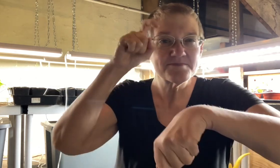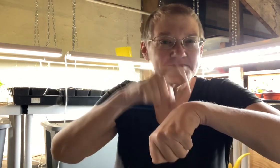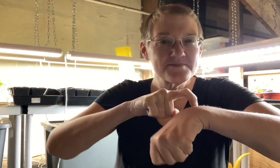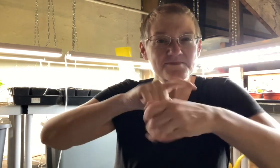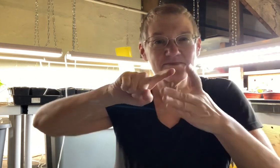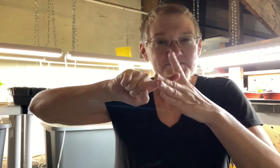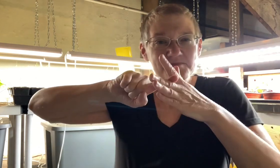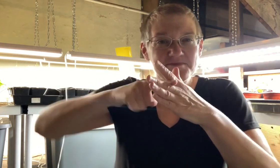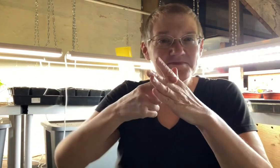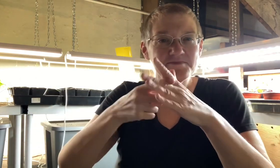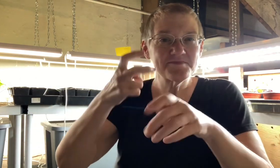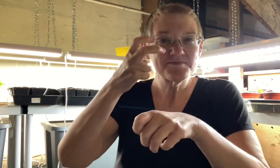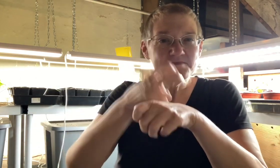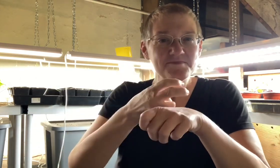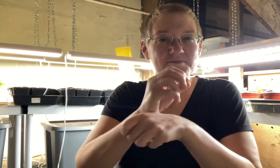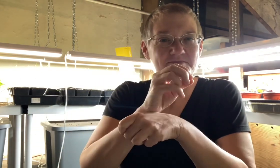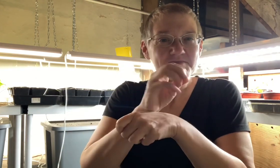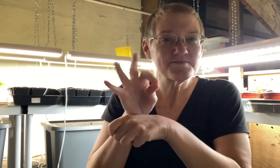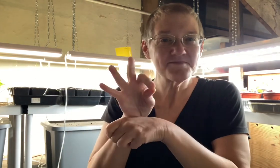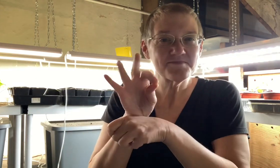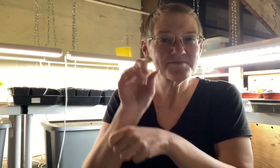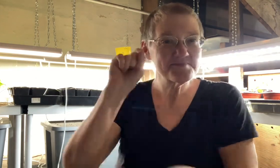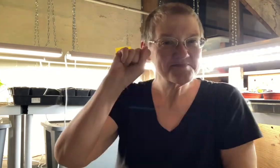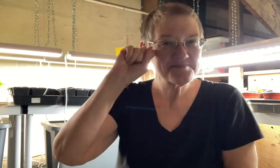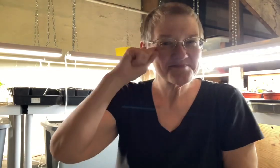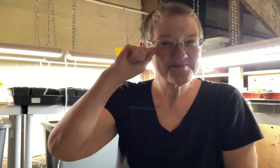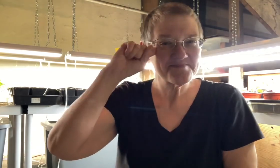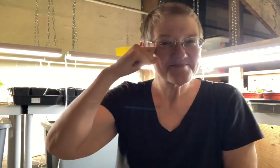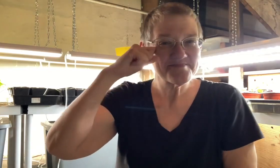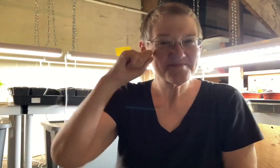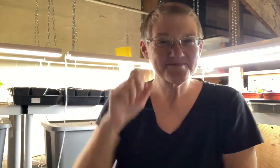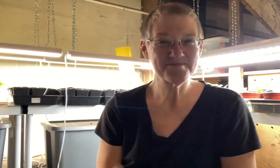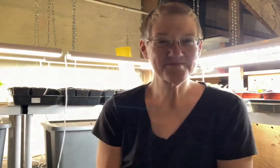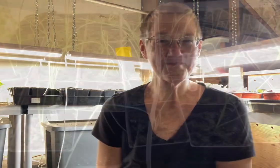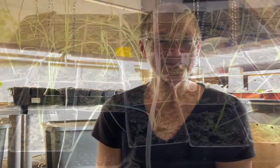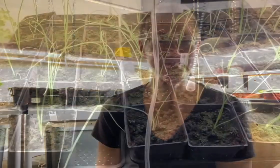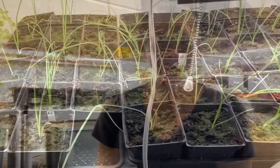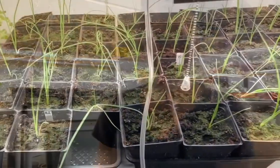It's time to start hardening off our onions.